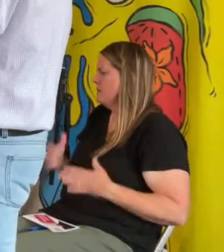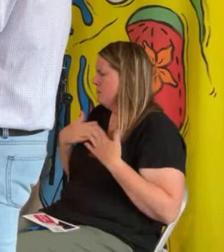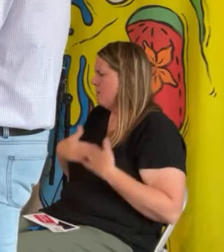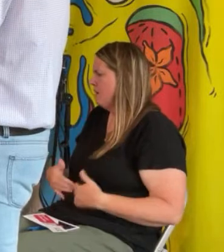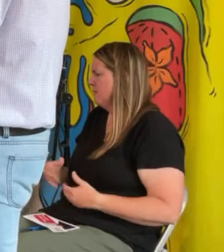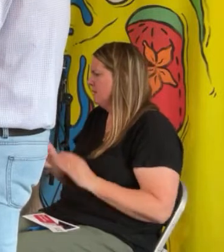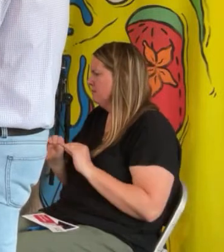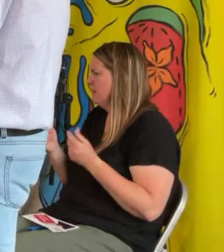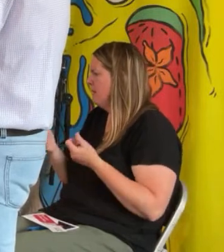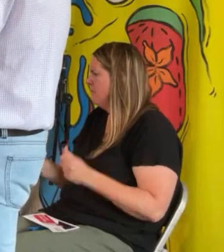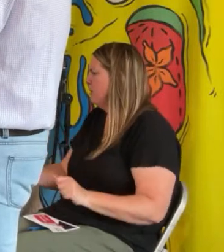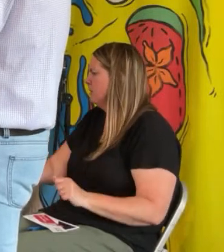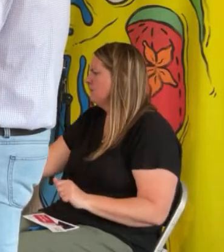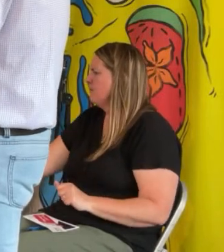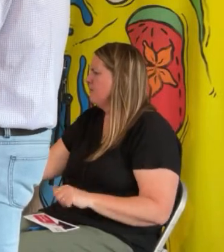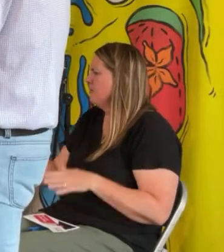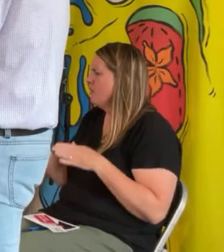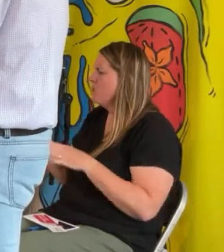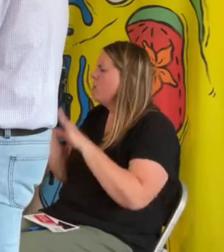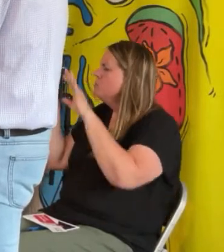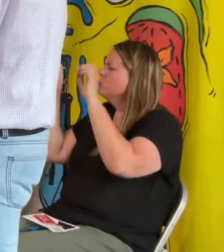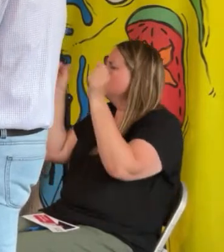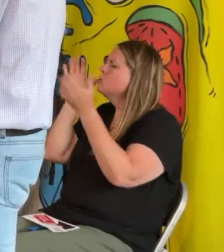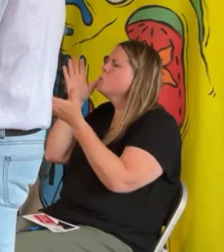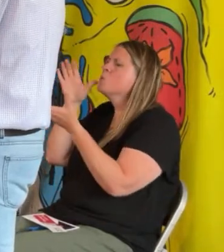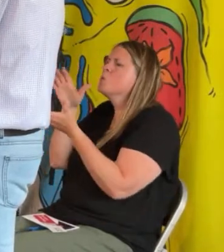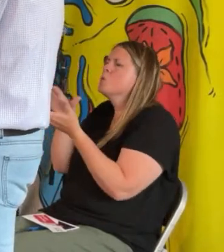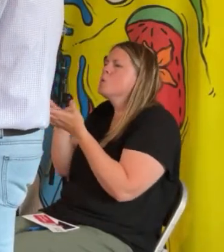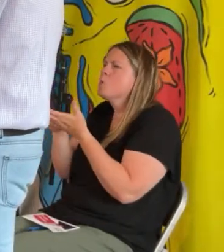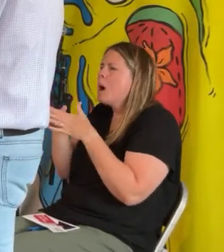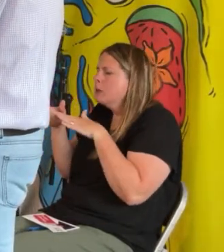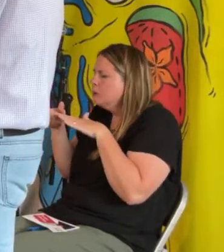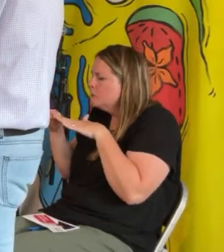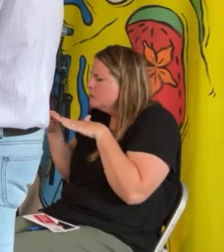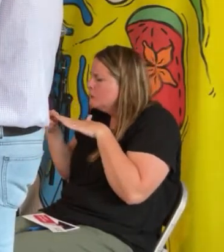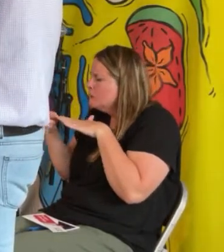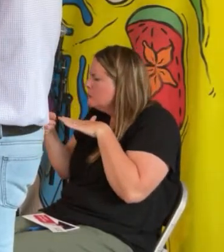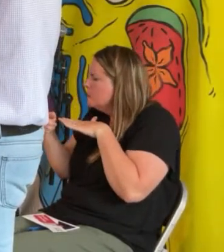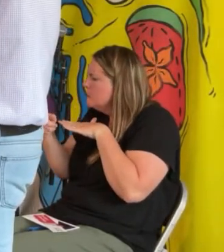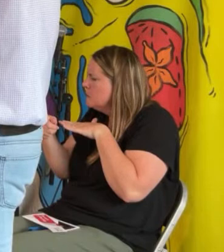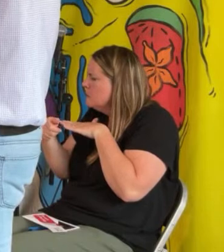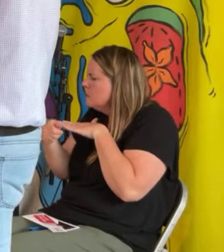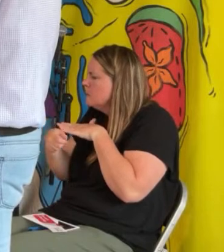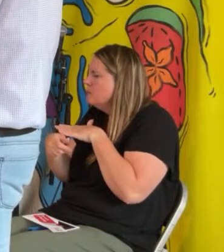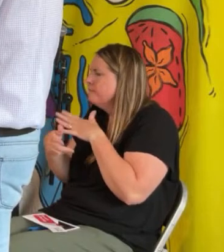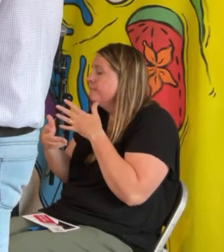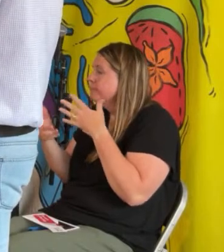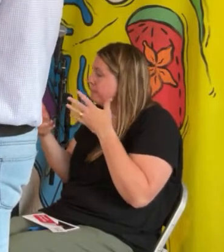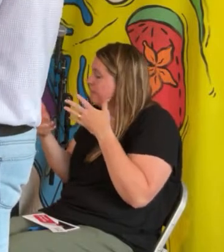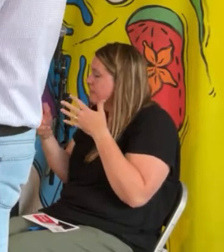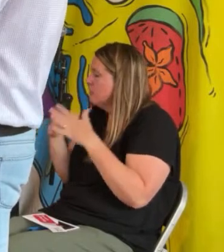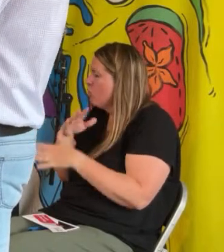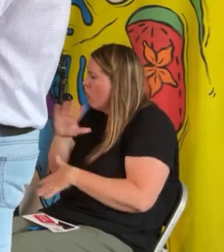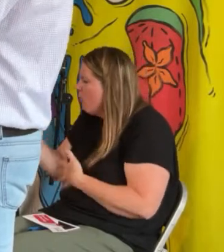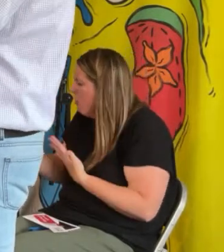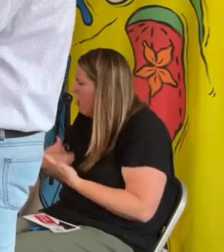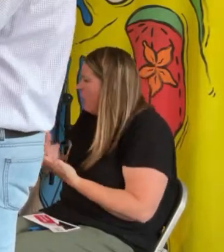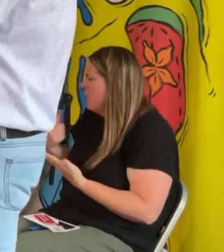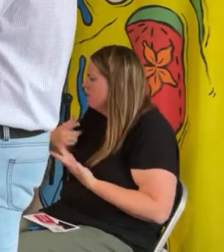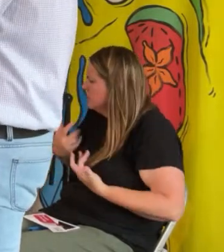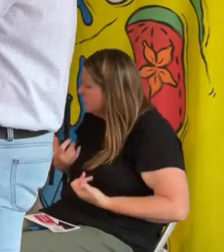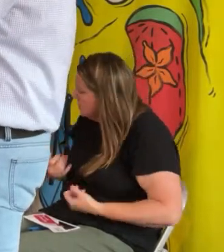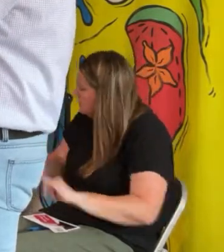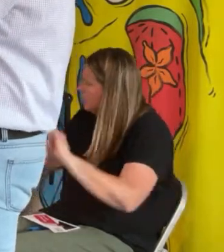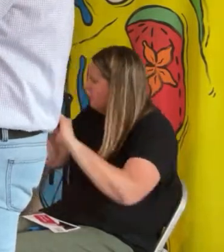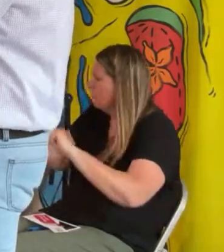wife trims her toenails. All of us still have to do the hard work